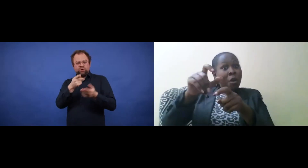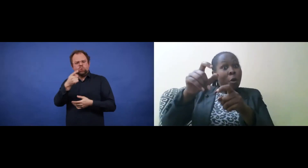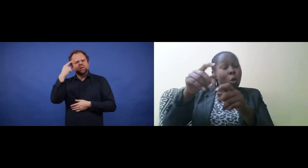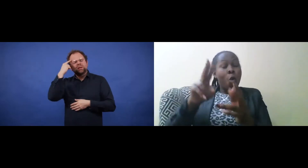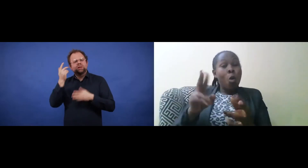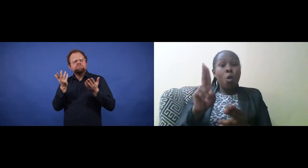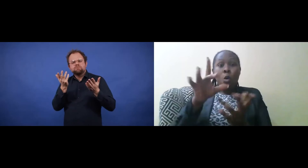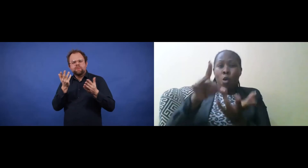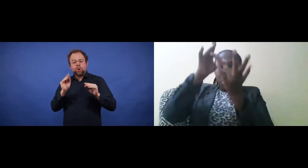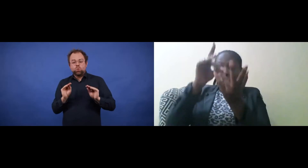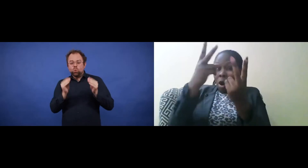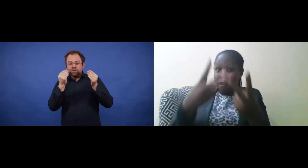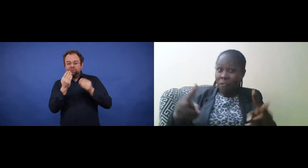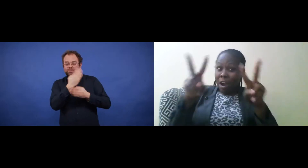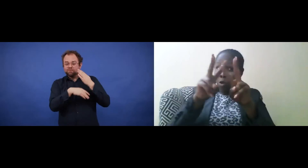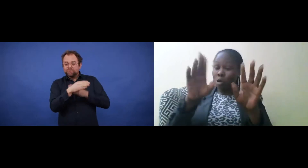position?